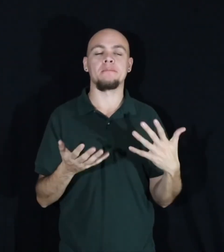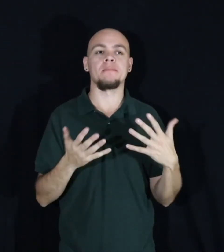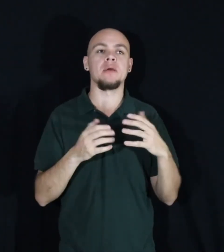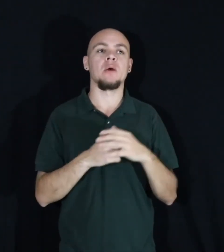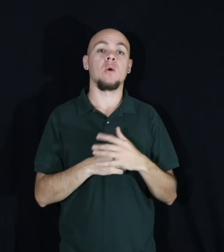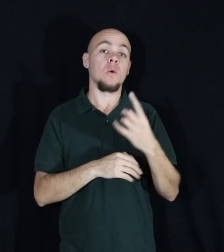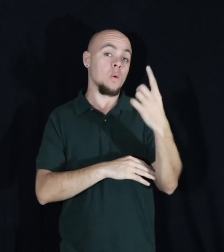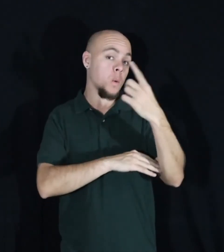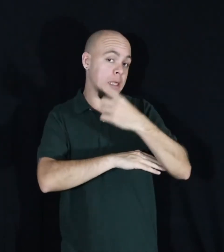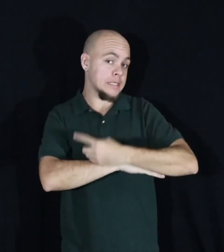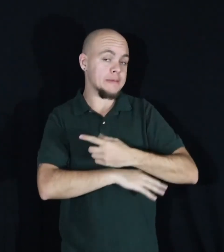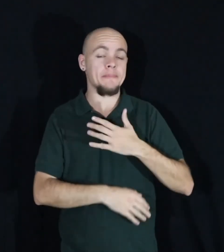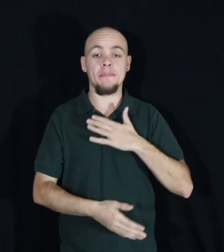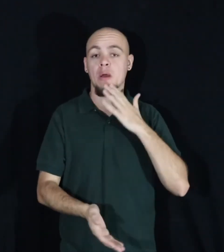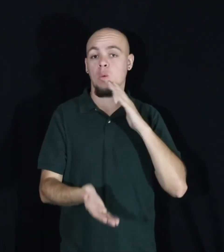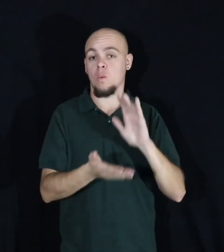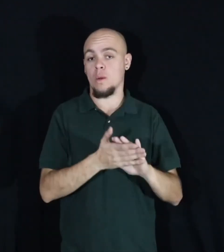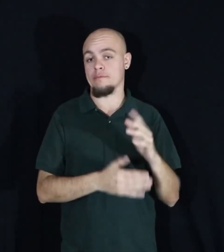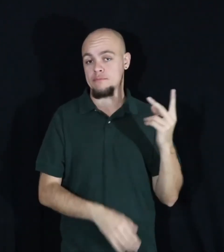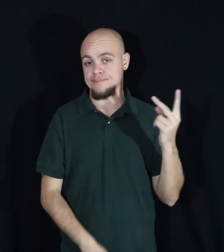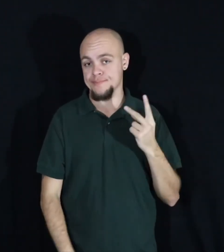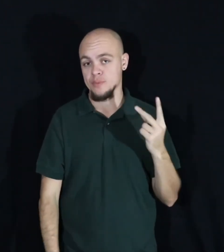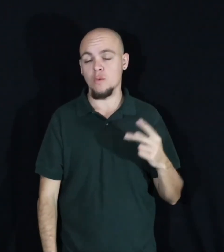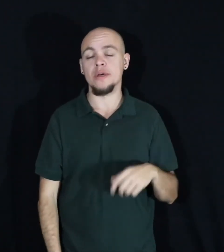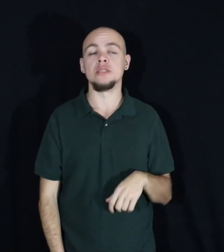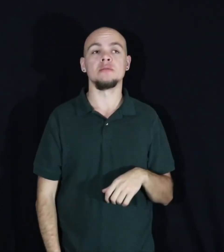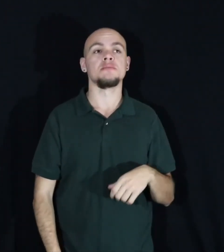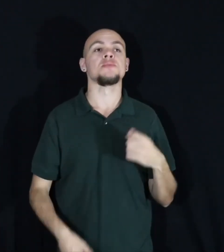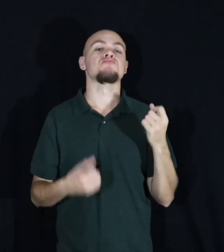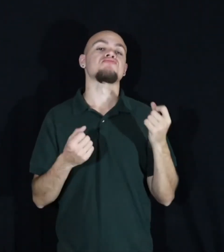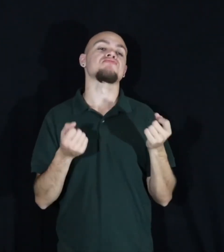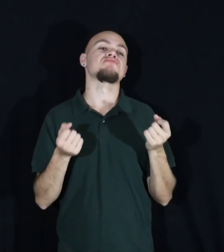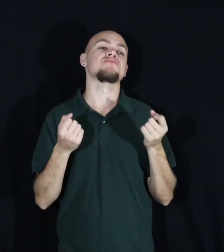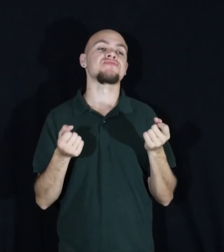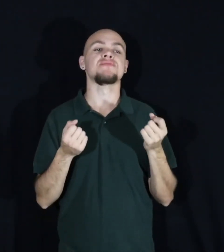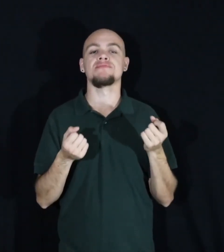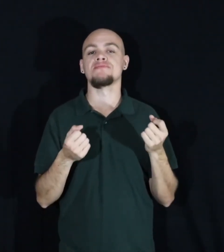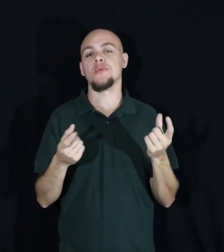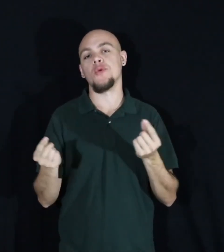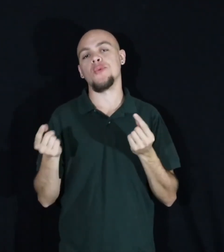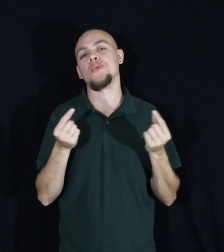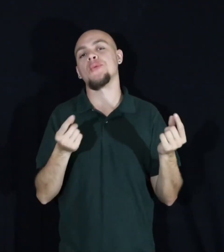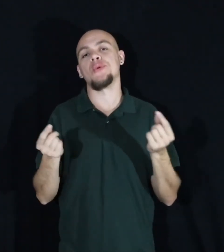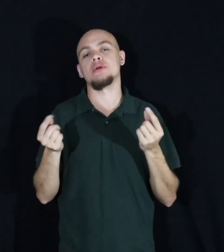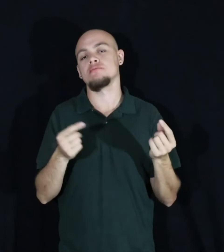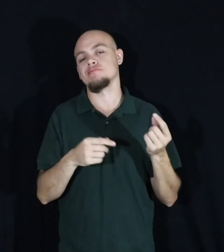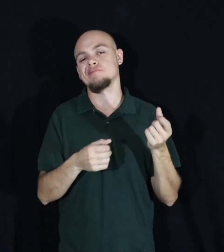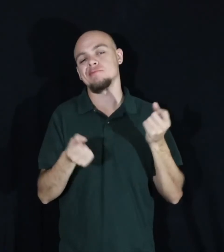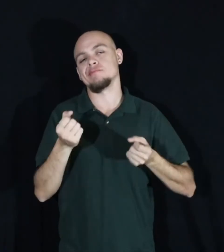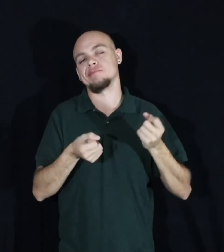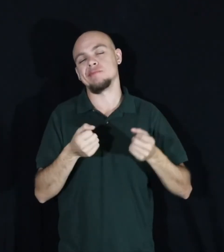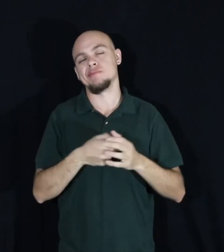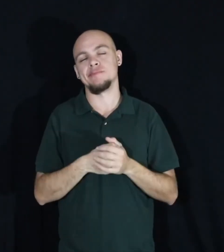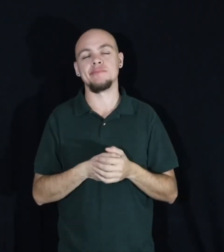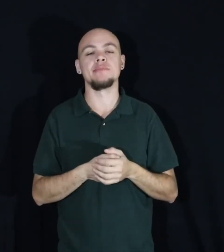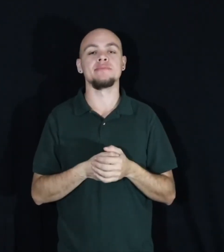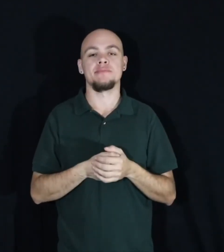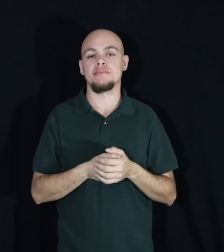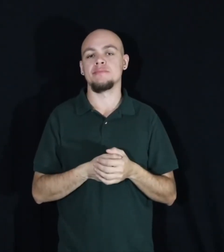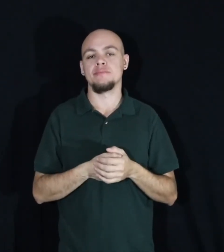One day, my wife and I are driving around running some errands in her car in the afternoon. And we stop